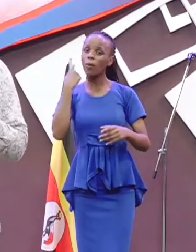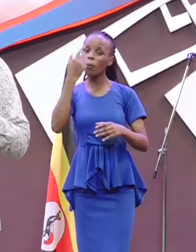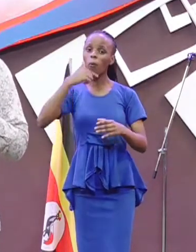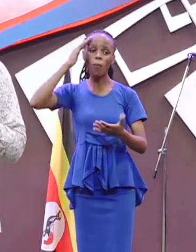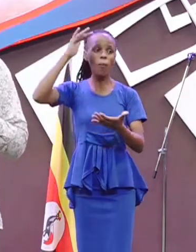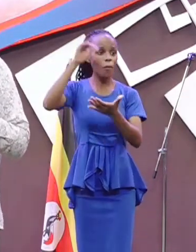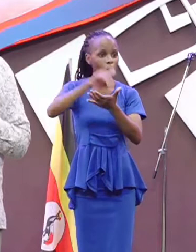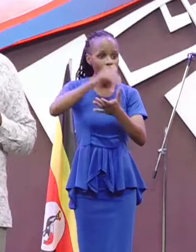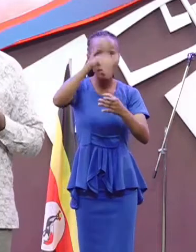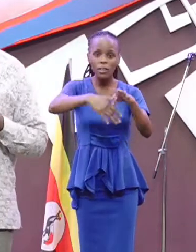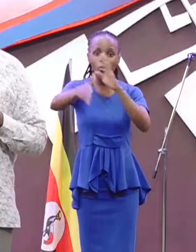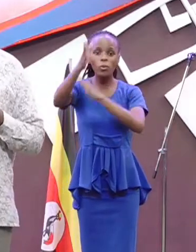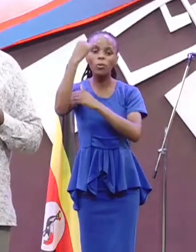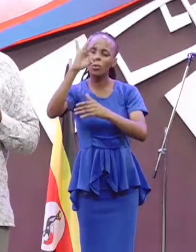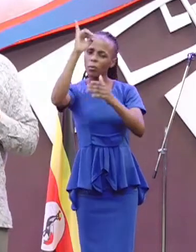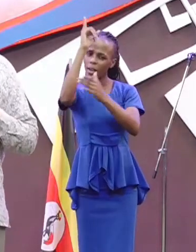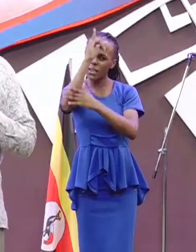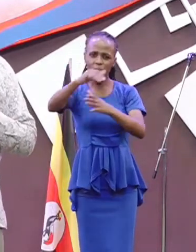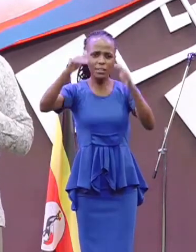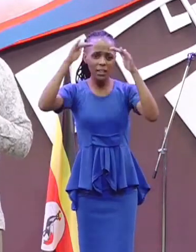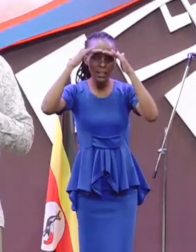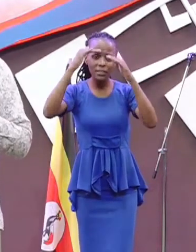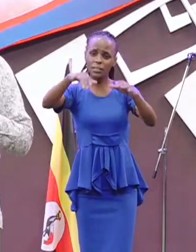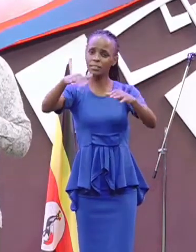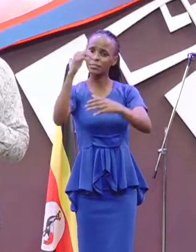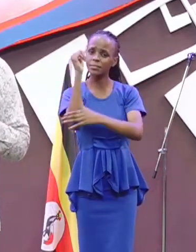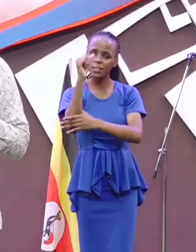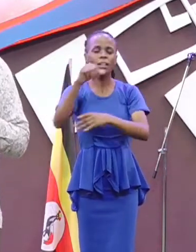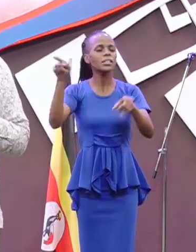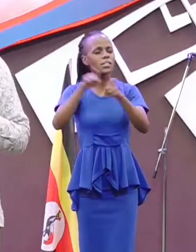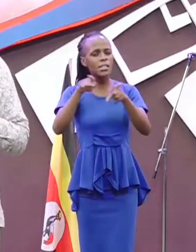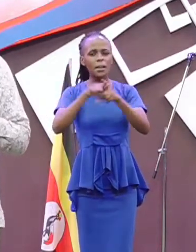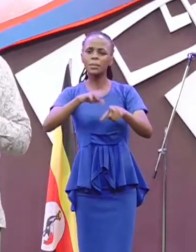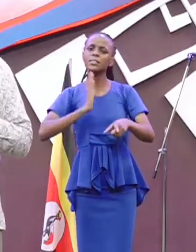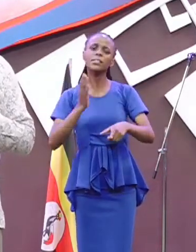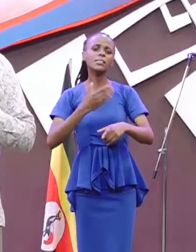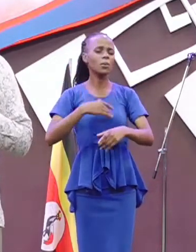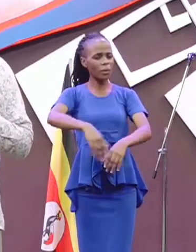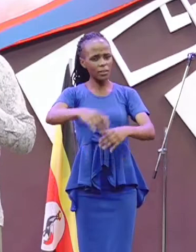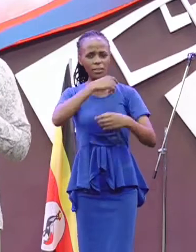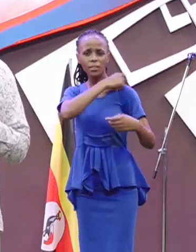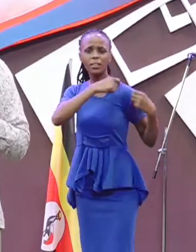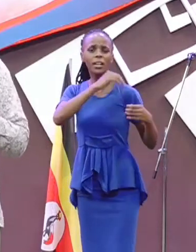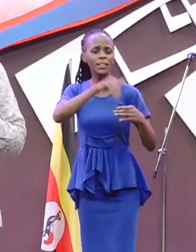inheritance unto we who believe in the God of Abraham, Isaac, and Jacob. That is our inheritance in